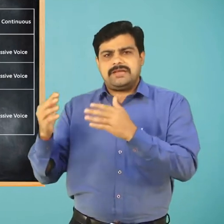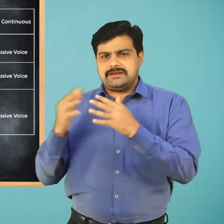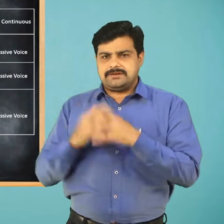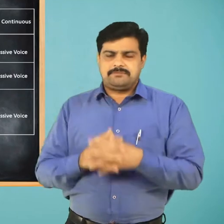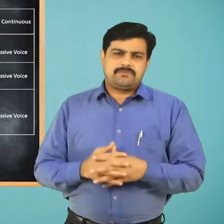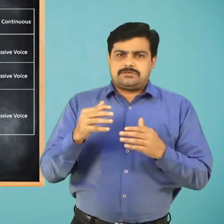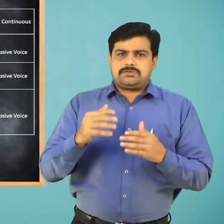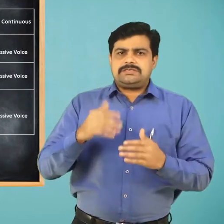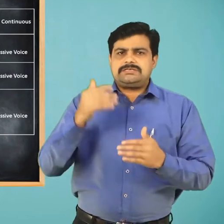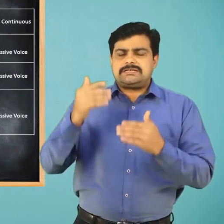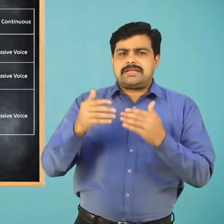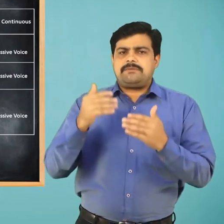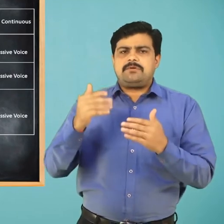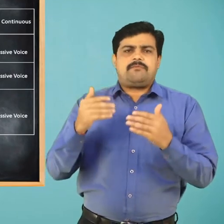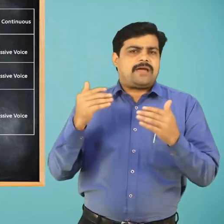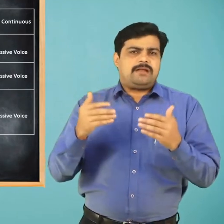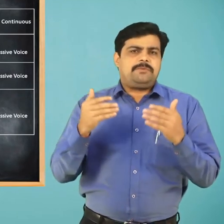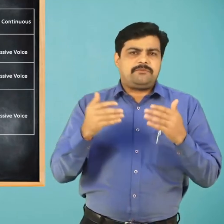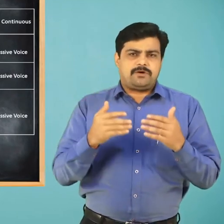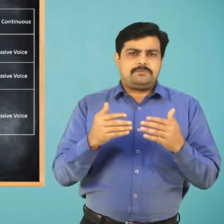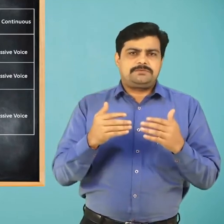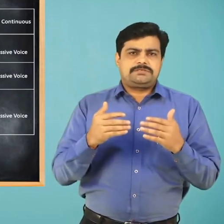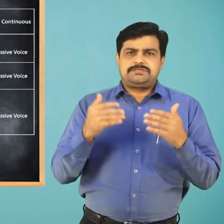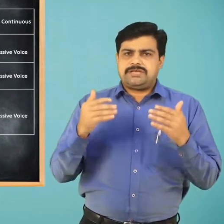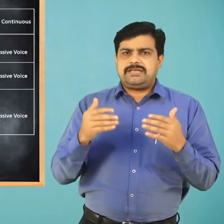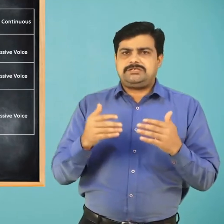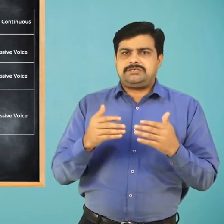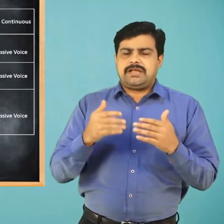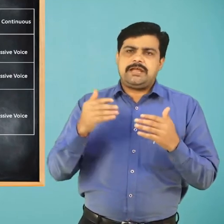been. So this is a table of helping verbs change